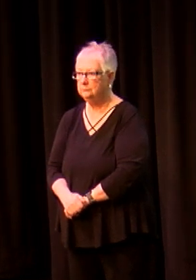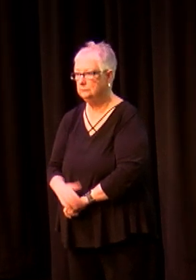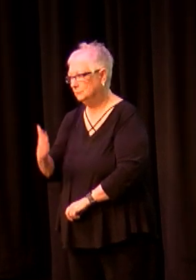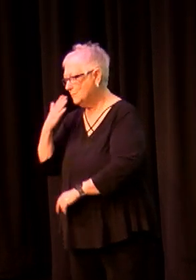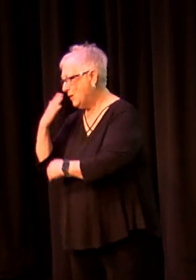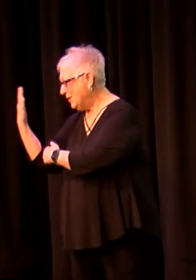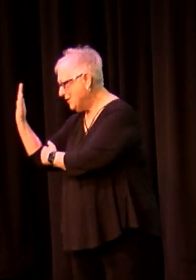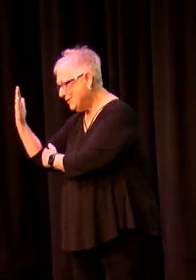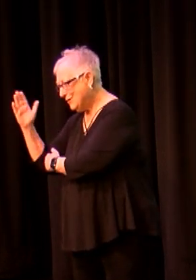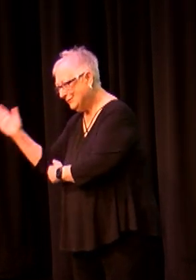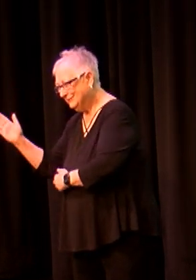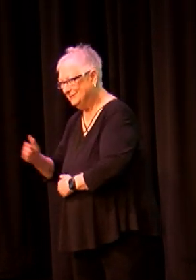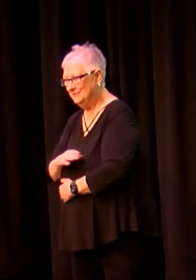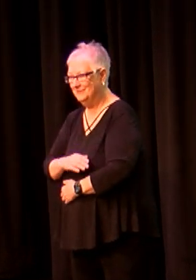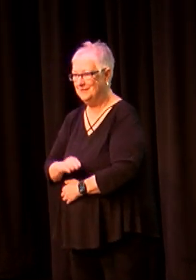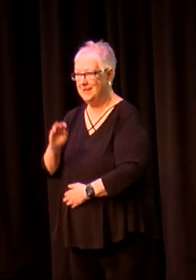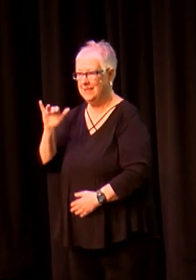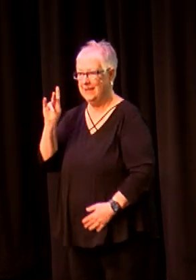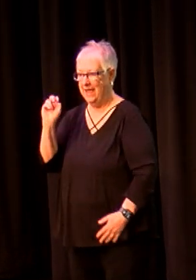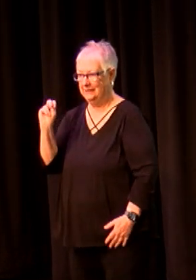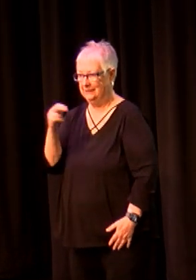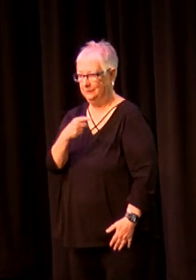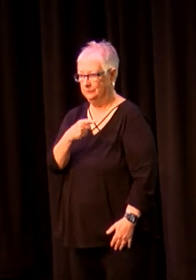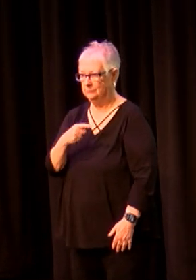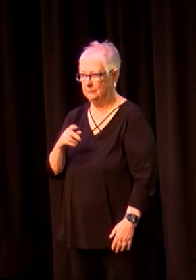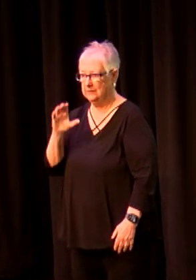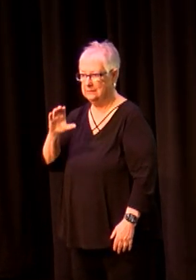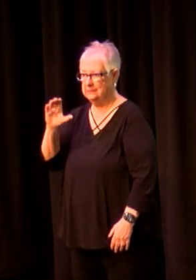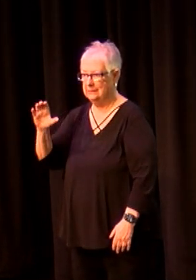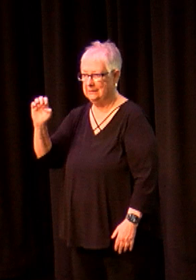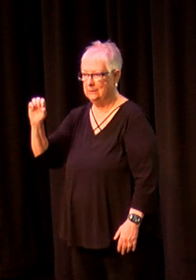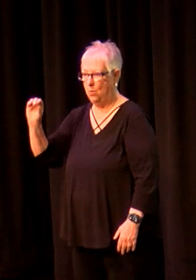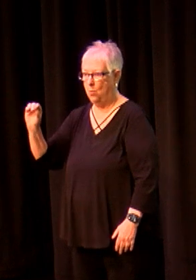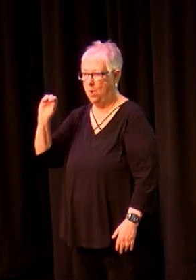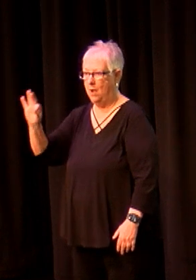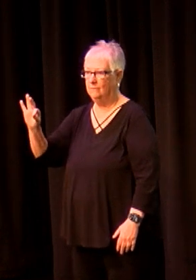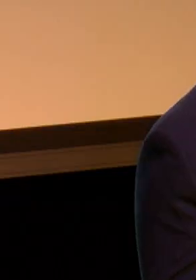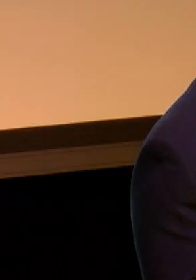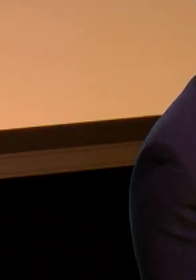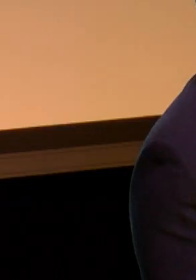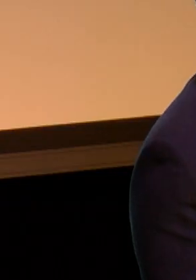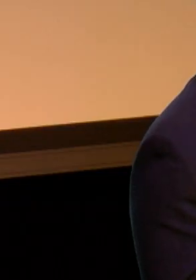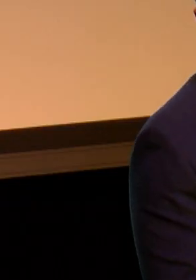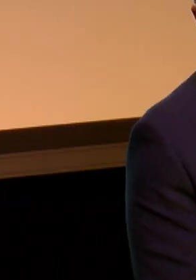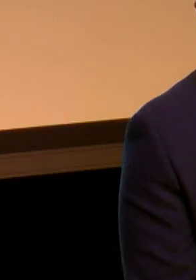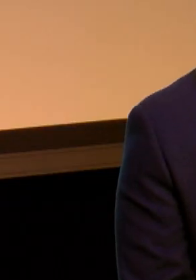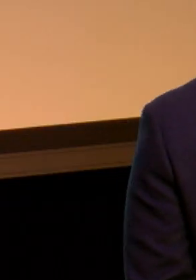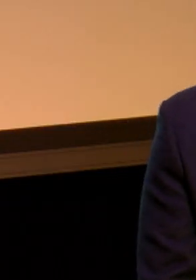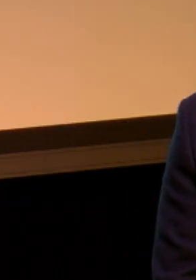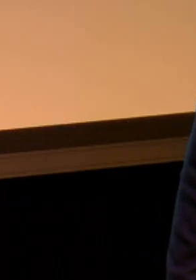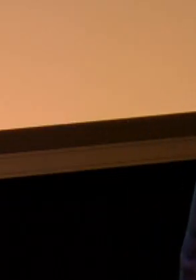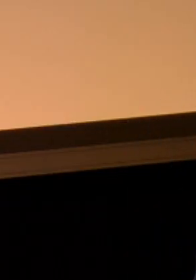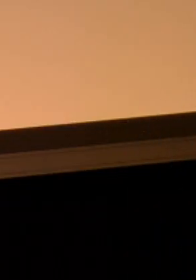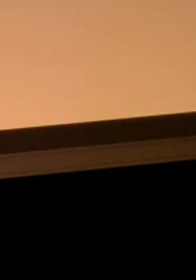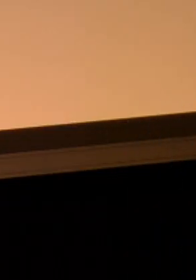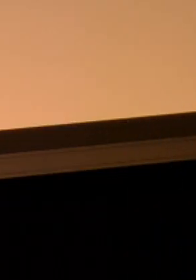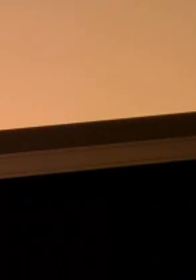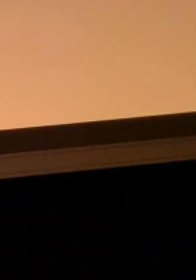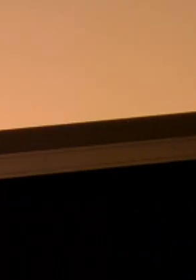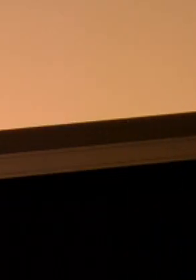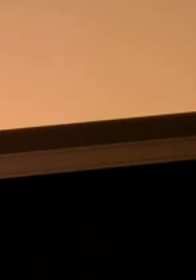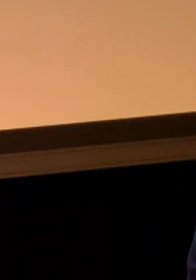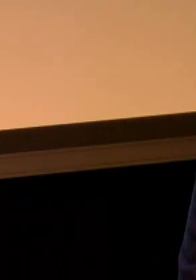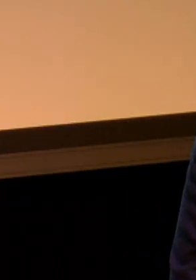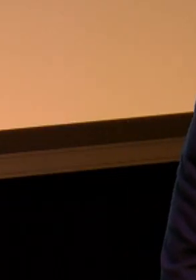CEO of United Way of Frederick County. Thank you for the opportunity to be here today. United Way supports ALICE households, those